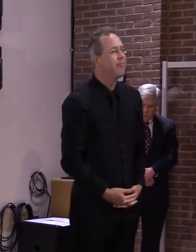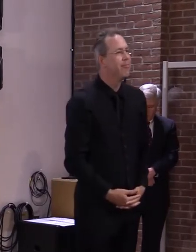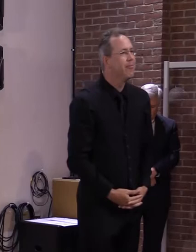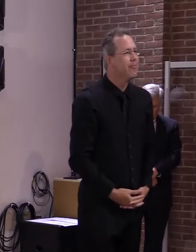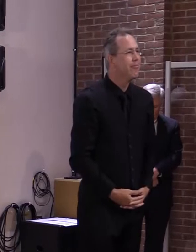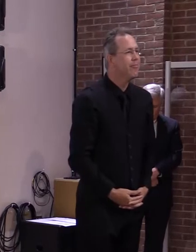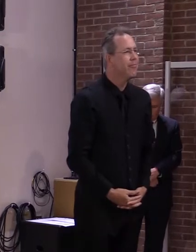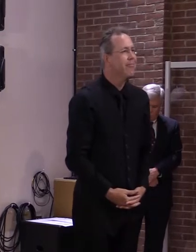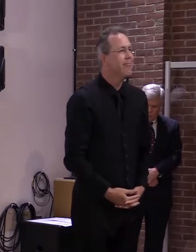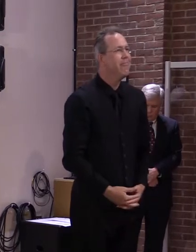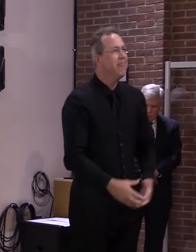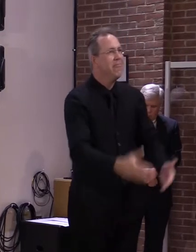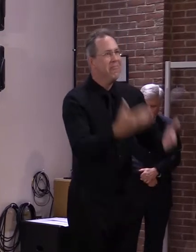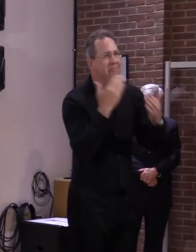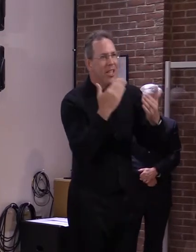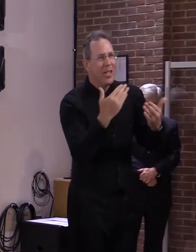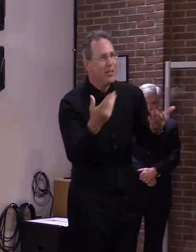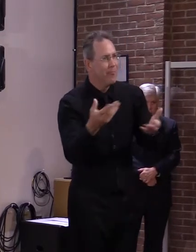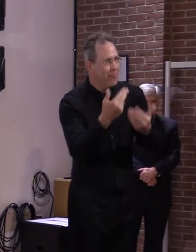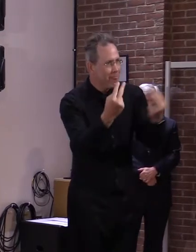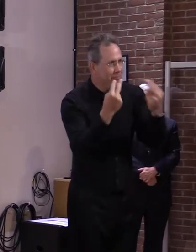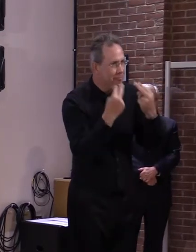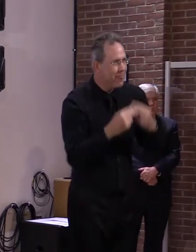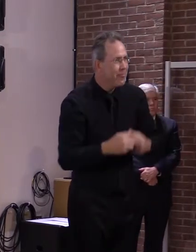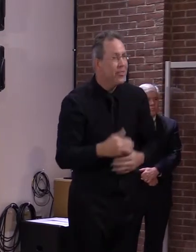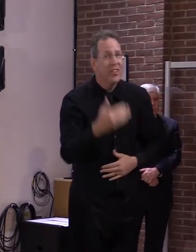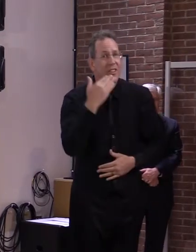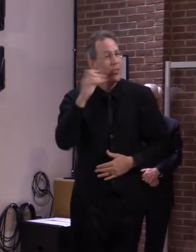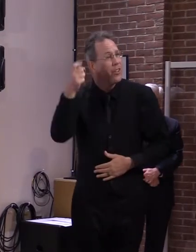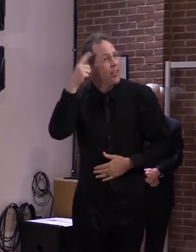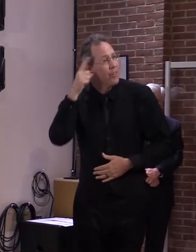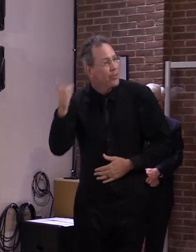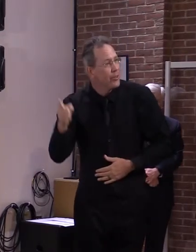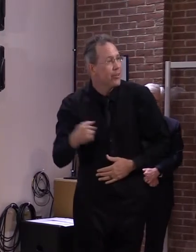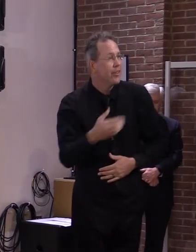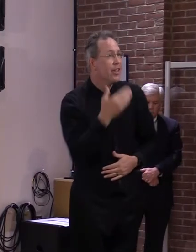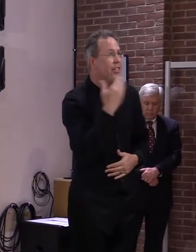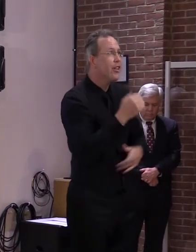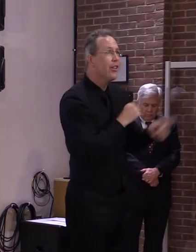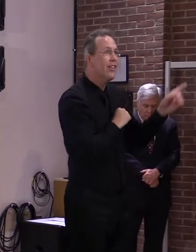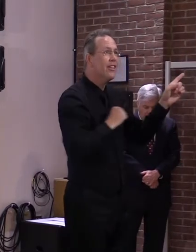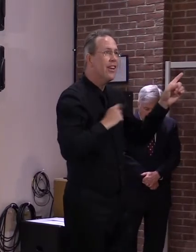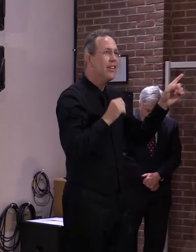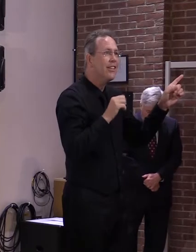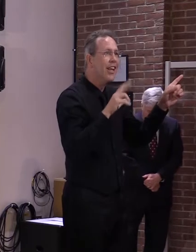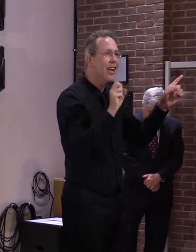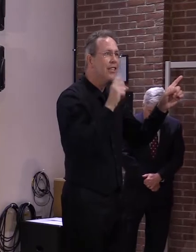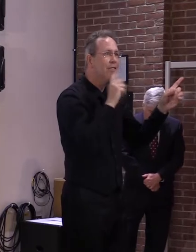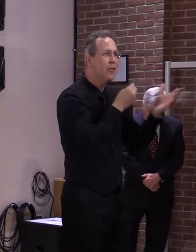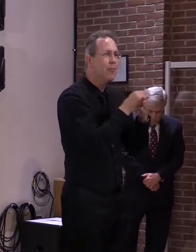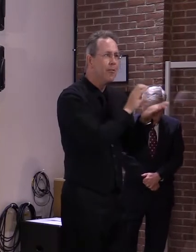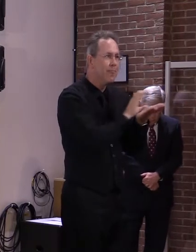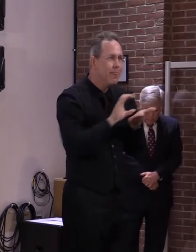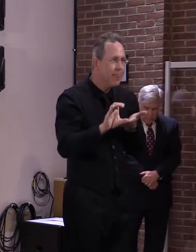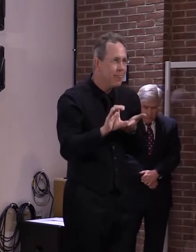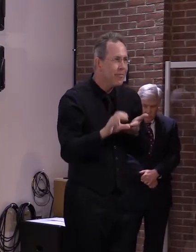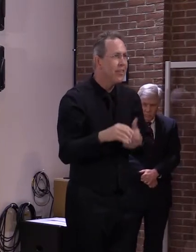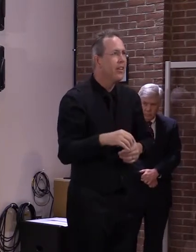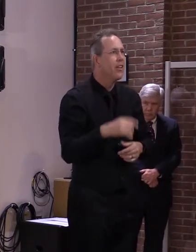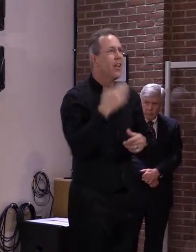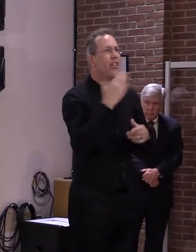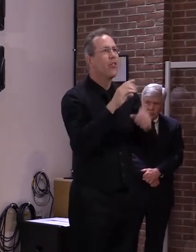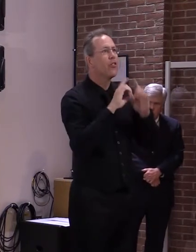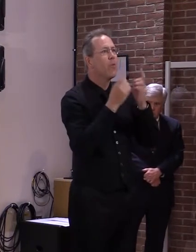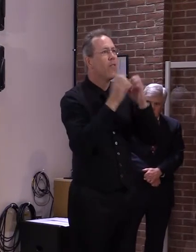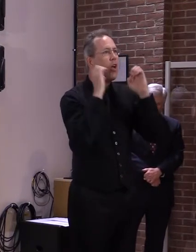Thank you so much. Thank you to Governor Scott, Senator Sanders, the Vermont Agency of Education, and the incredible team of state partners who